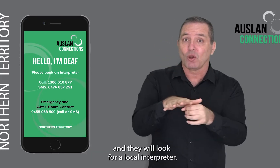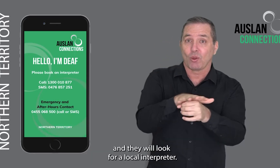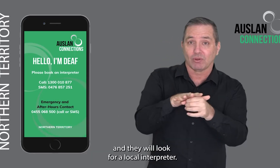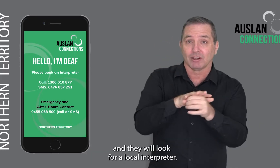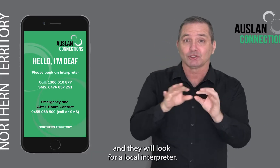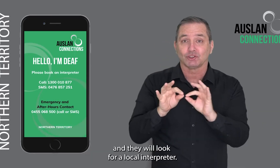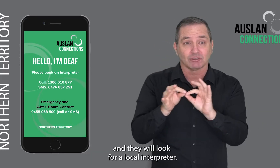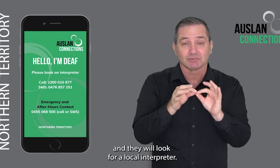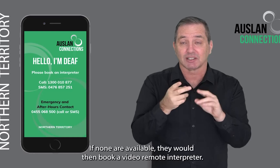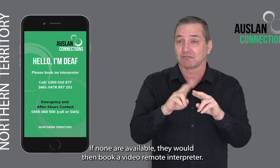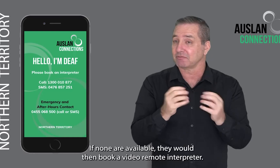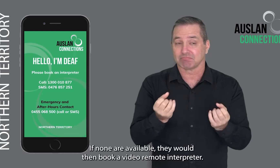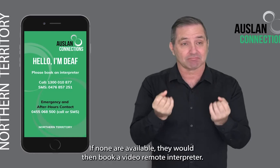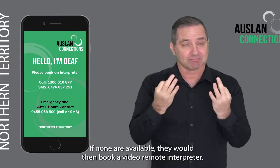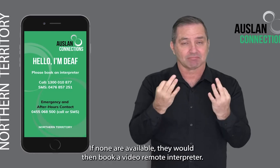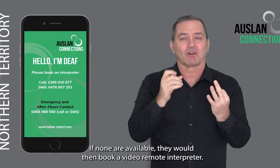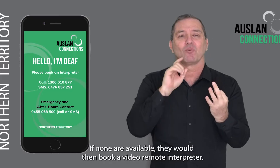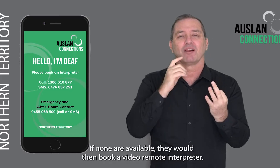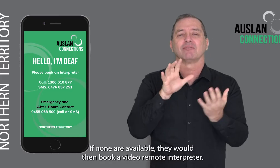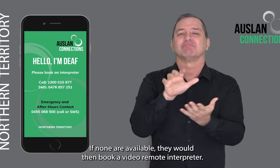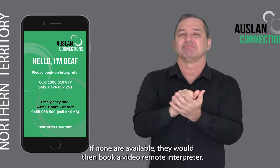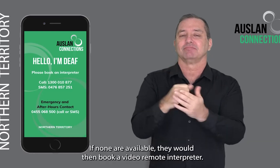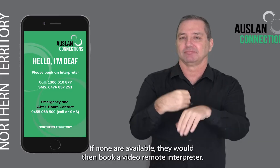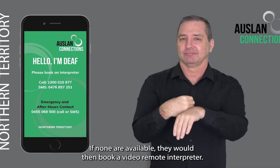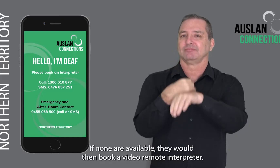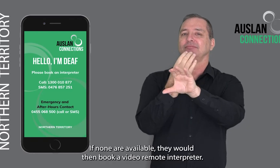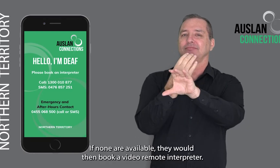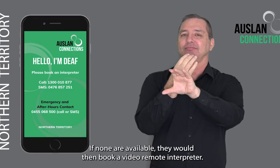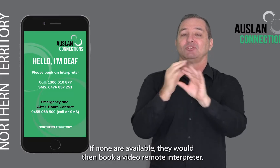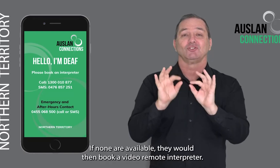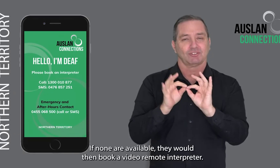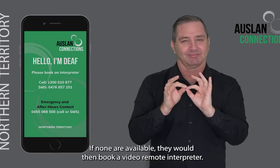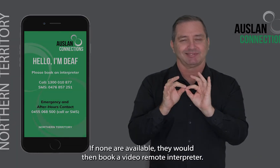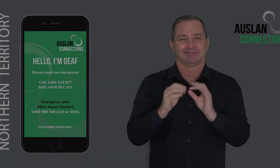a local interpreter. If none are available, they would then book a video remote interpreter.